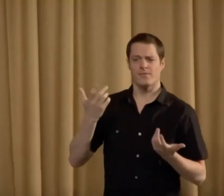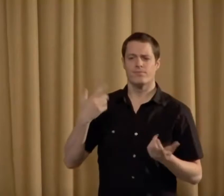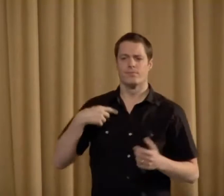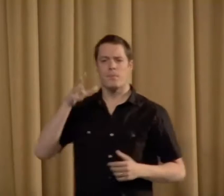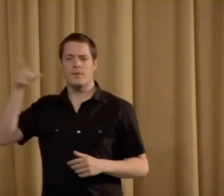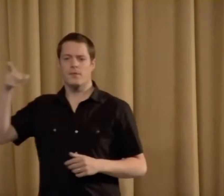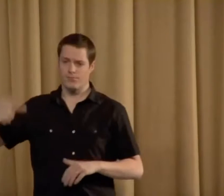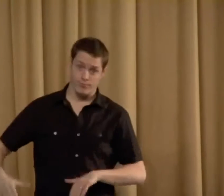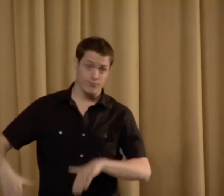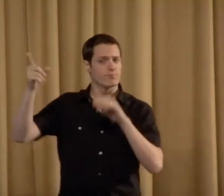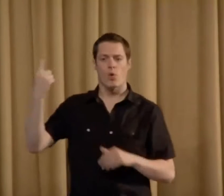life.